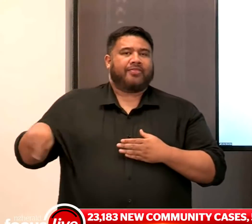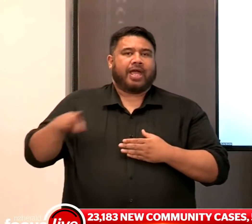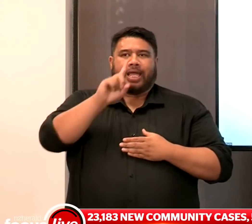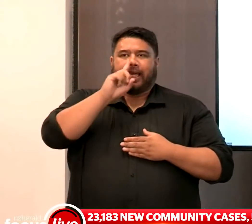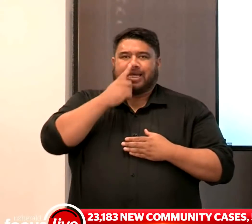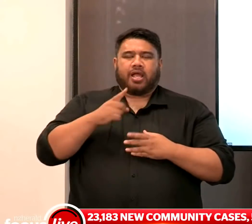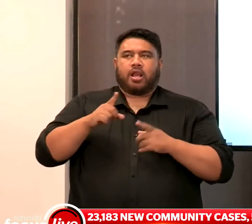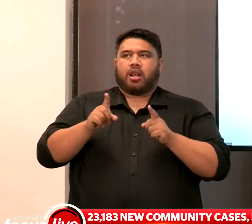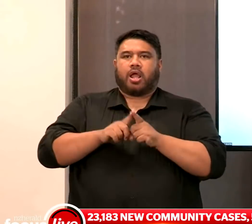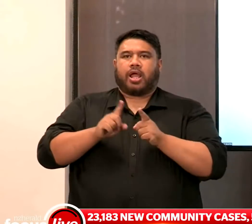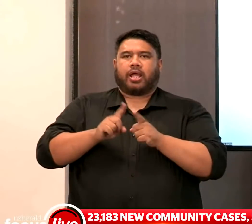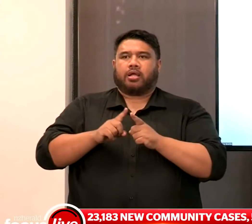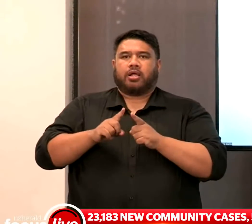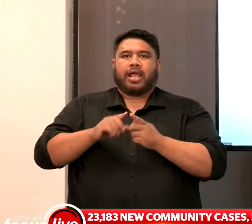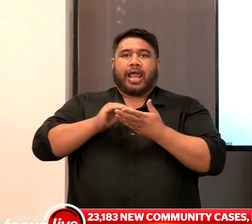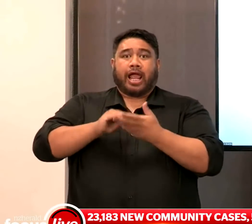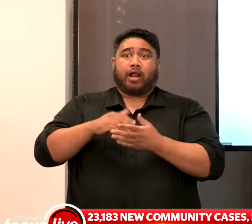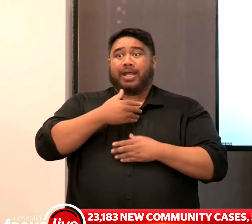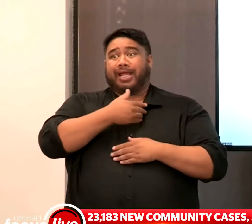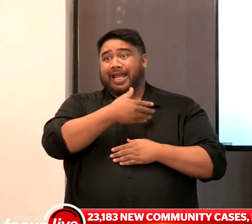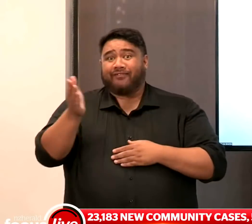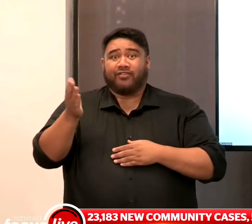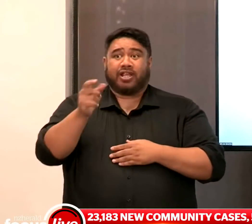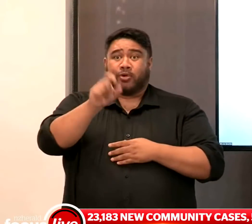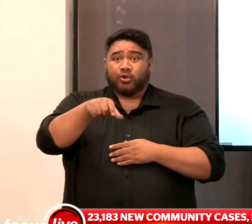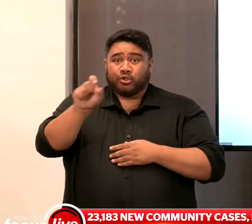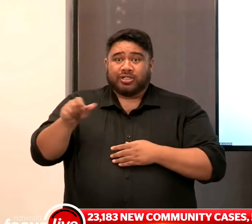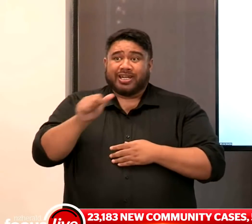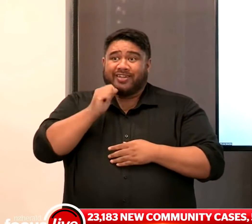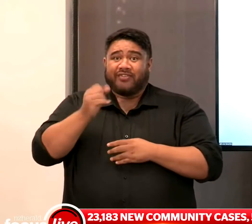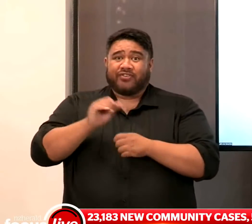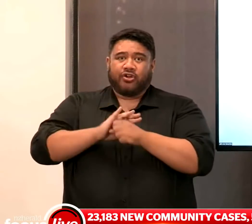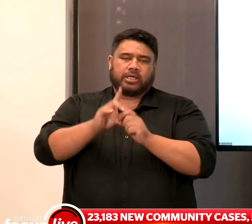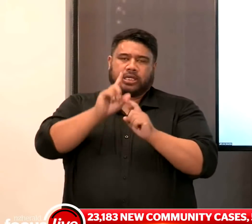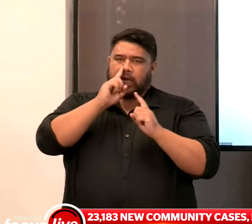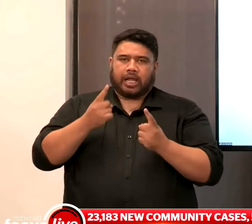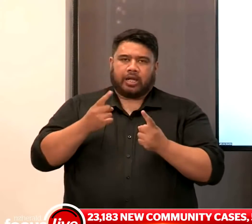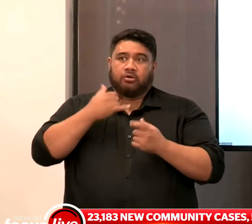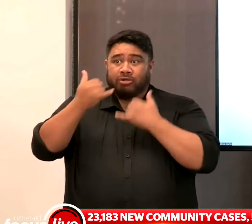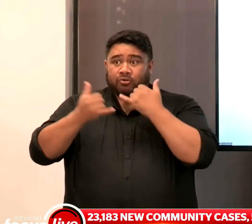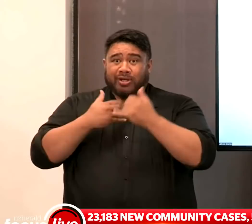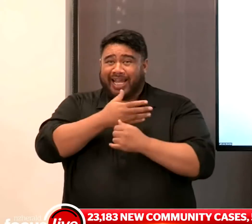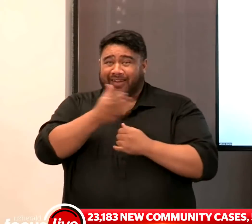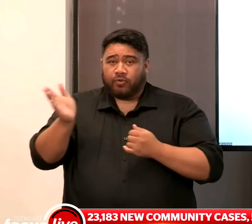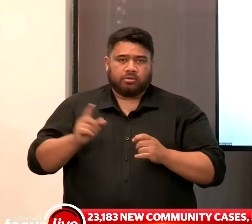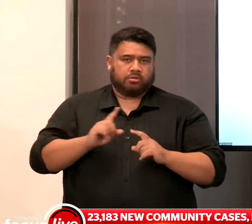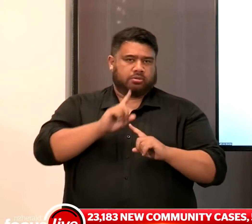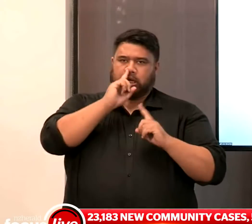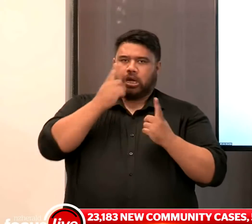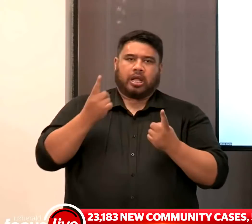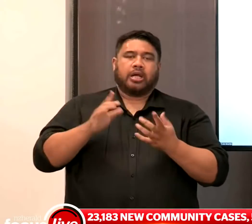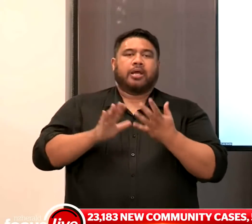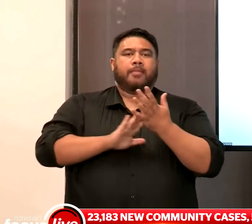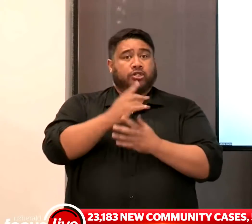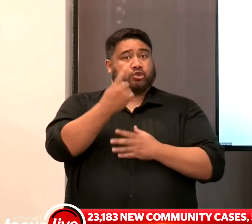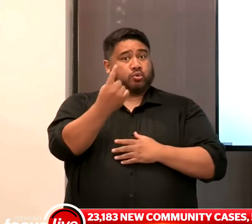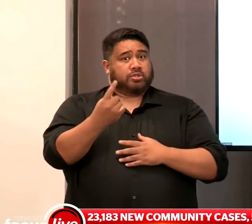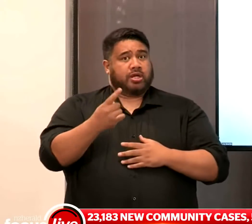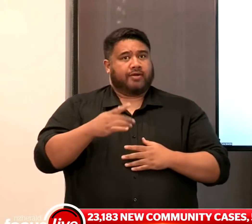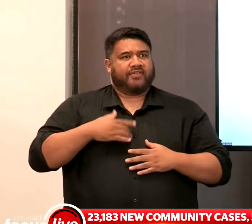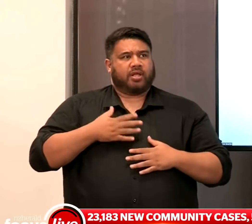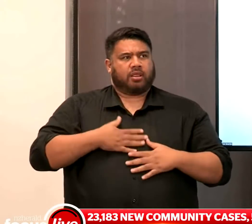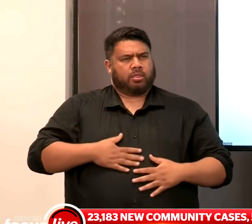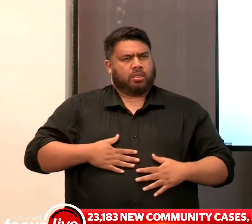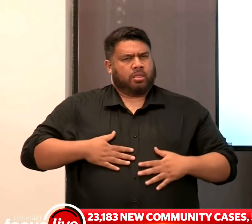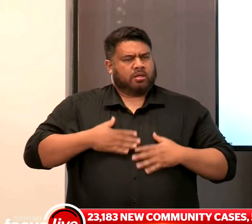to call every single person that has COVID, and therefore, if people are feeling particularly